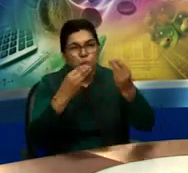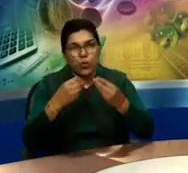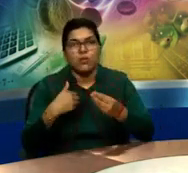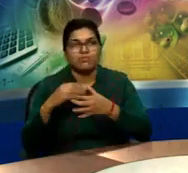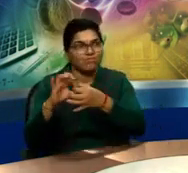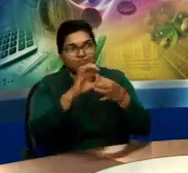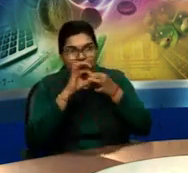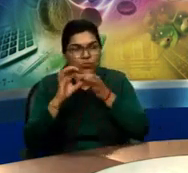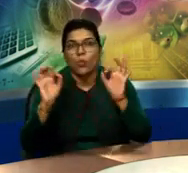So